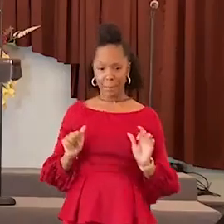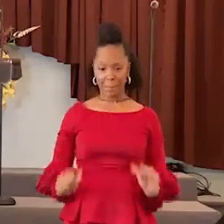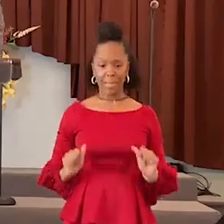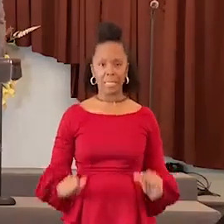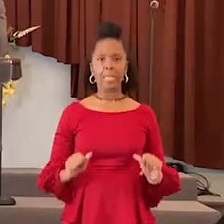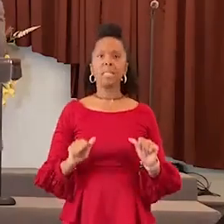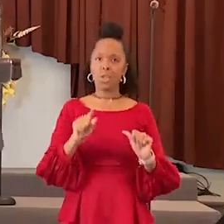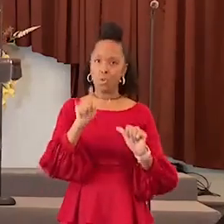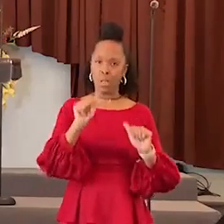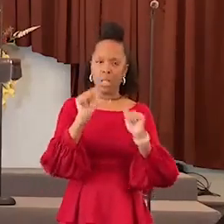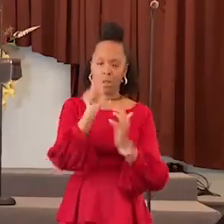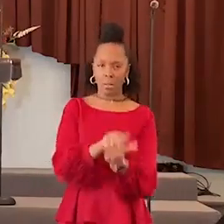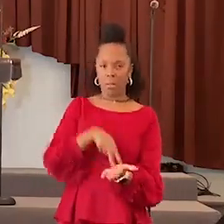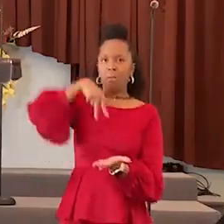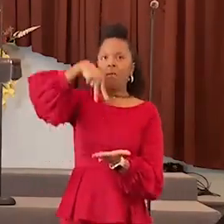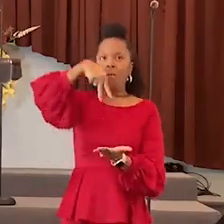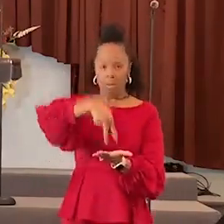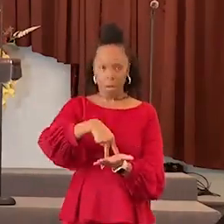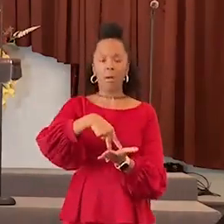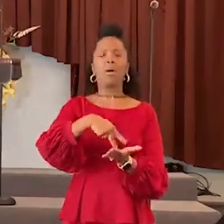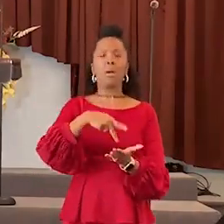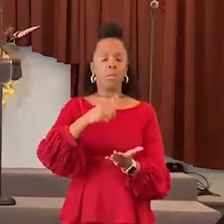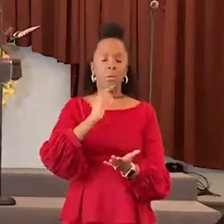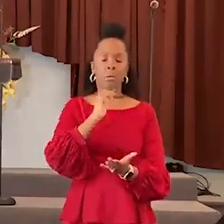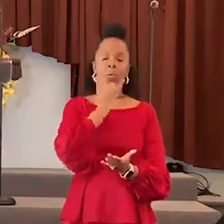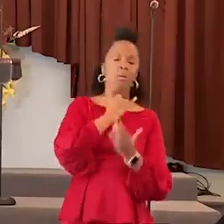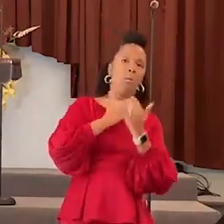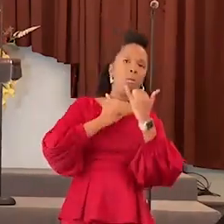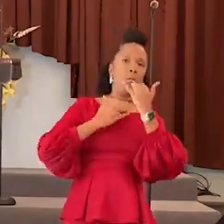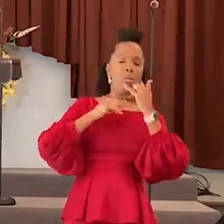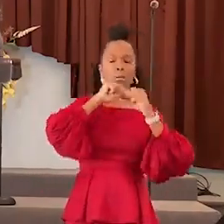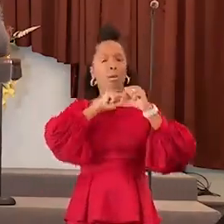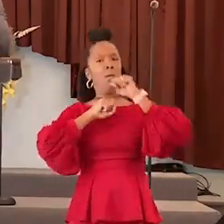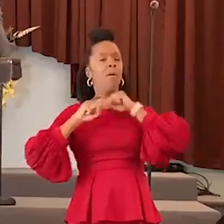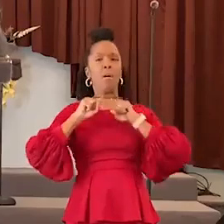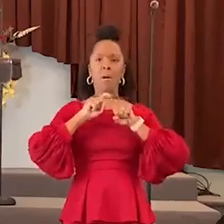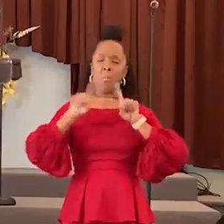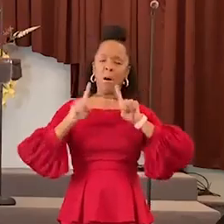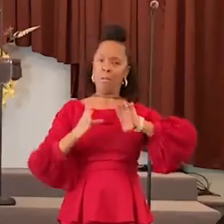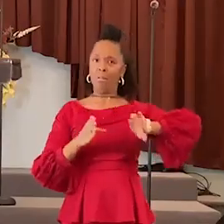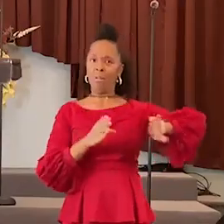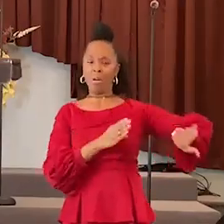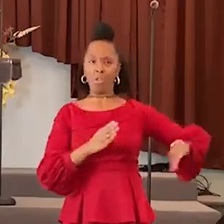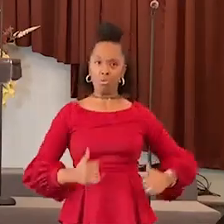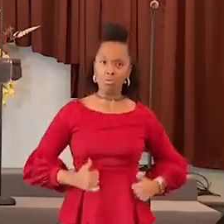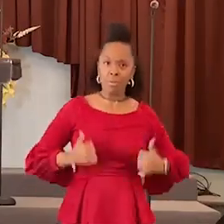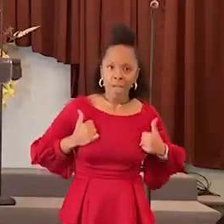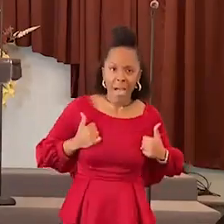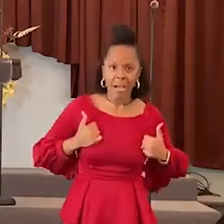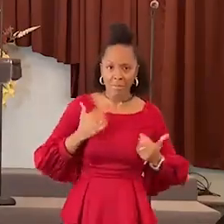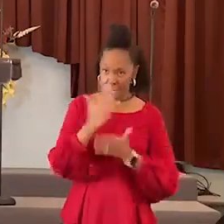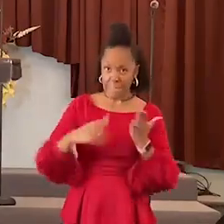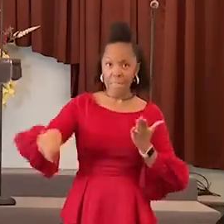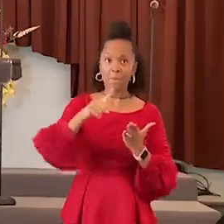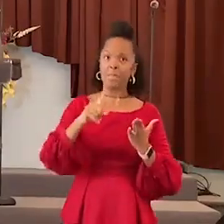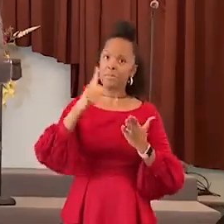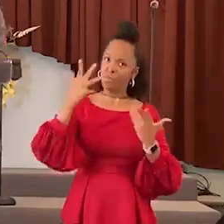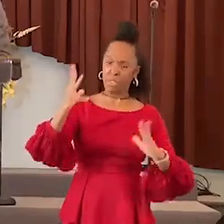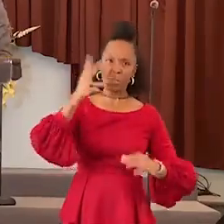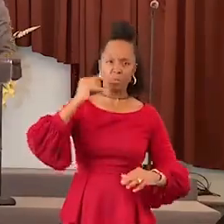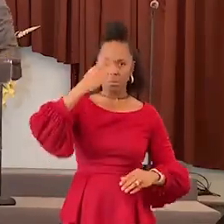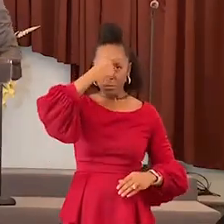to come back and survive. Some of us have challenges and difficulties and tragedies, and we've experienced